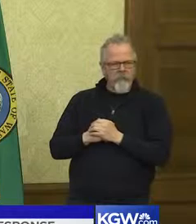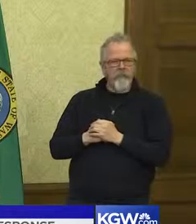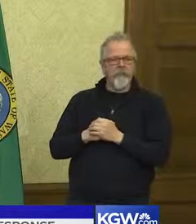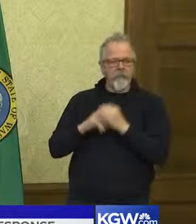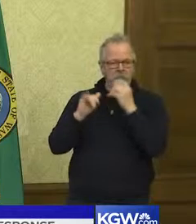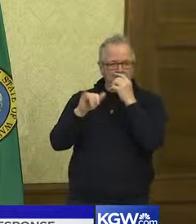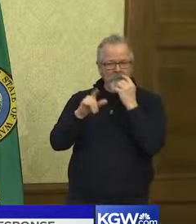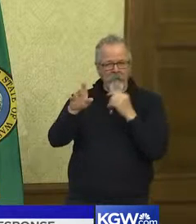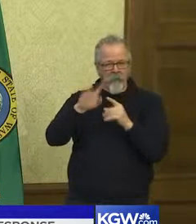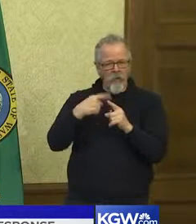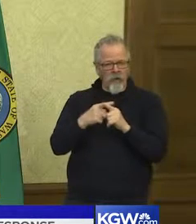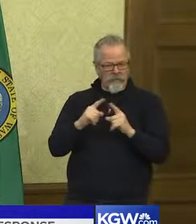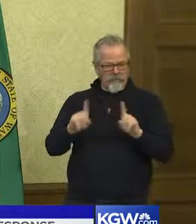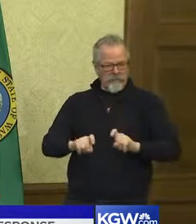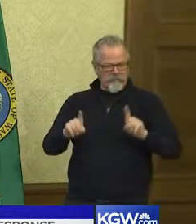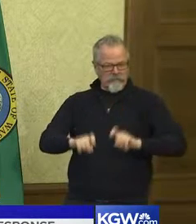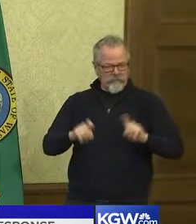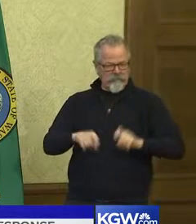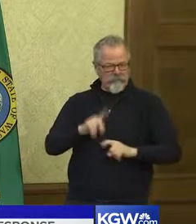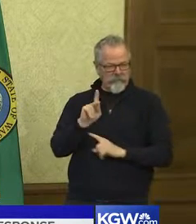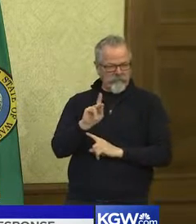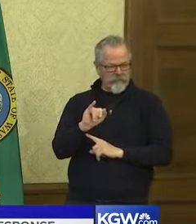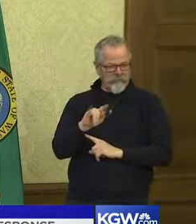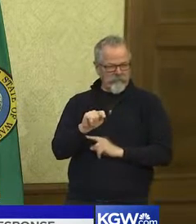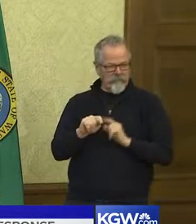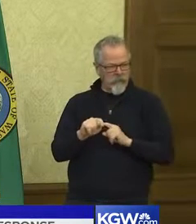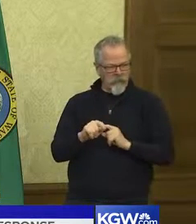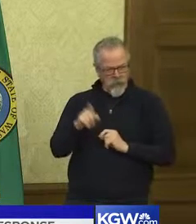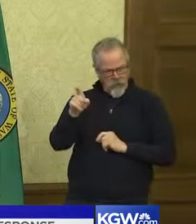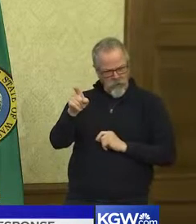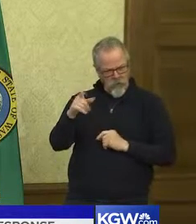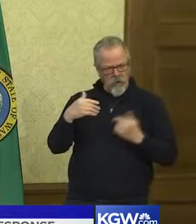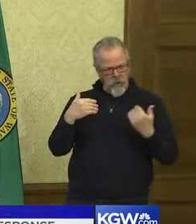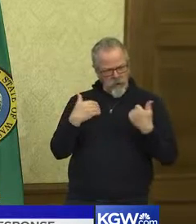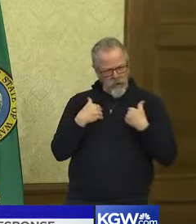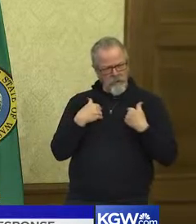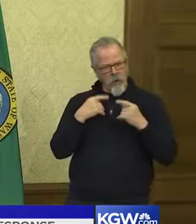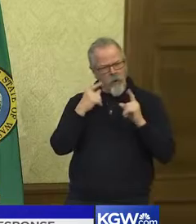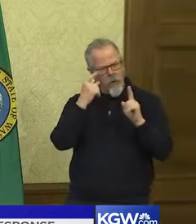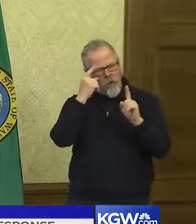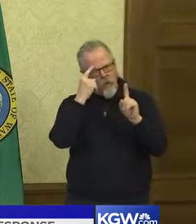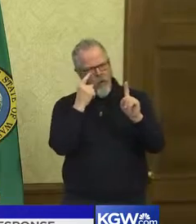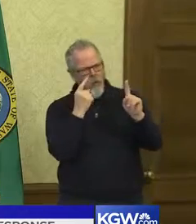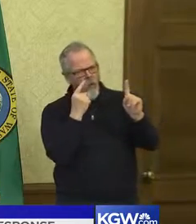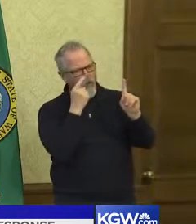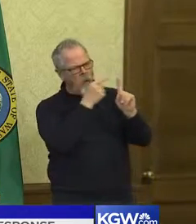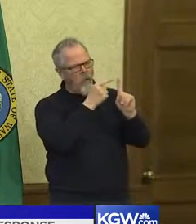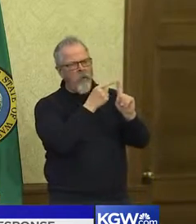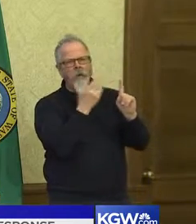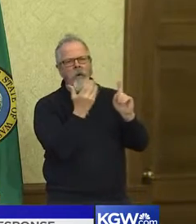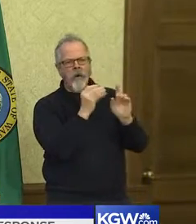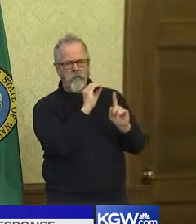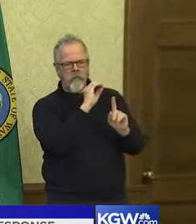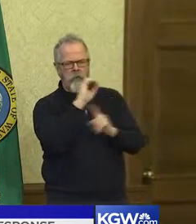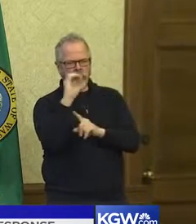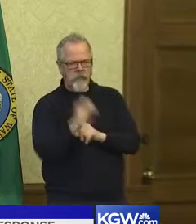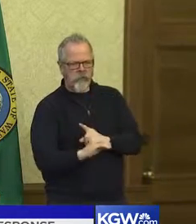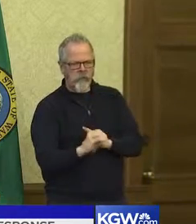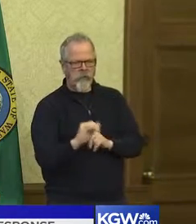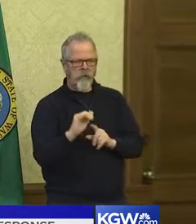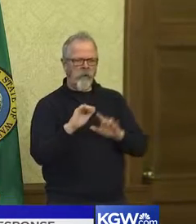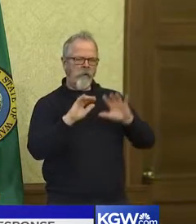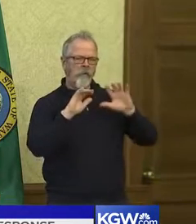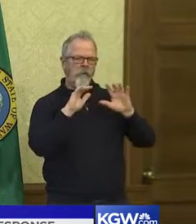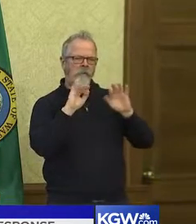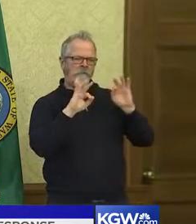who actually see being tested? Is there a number that you can give us? Testing can really even